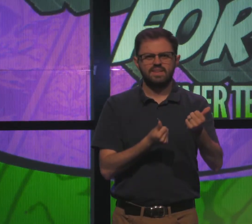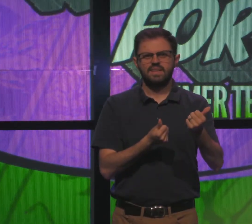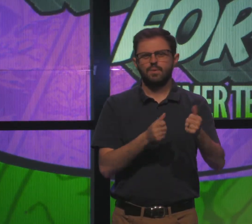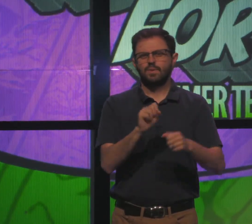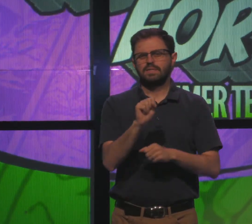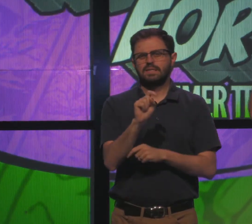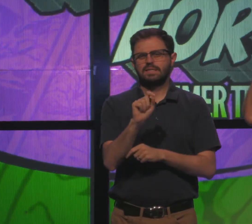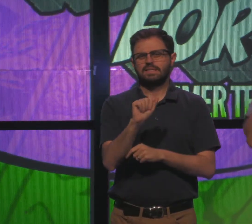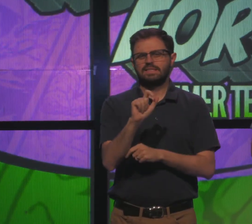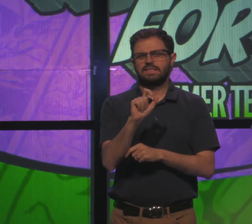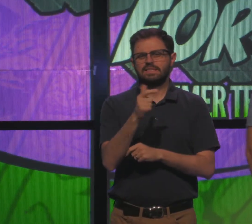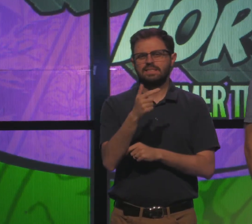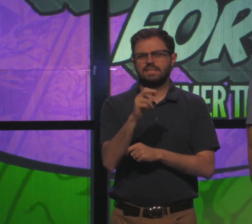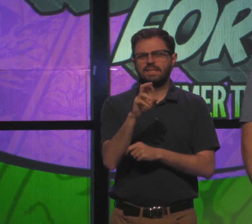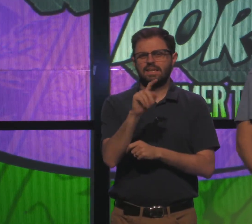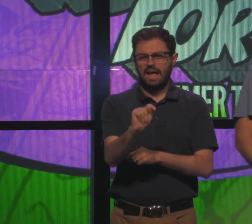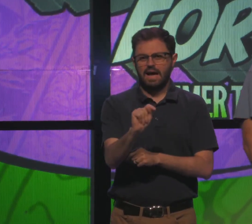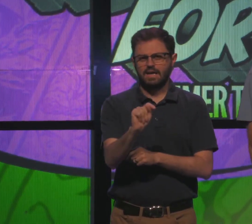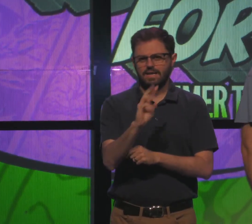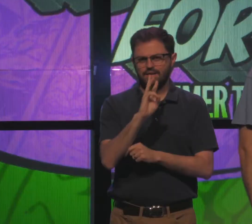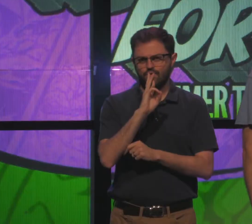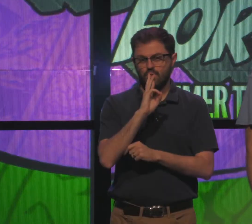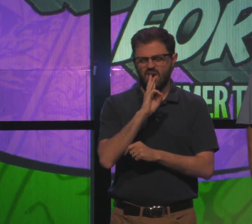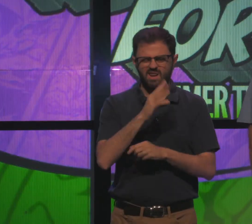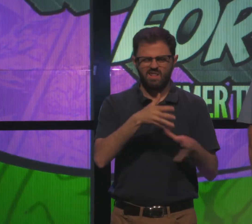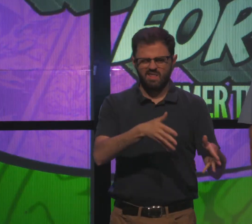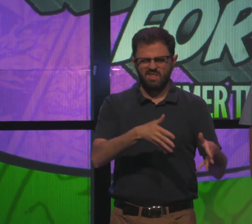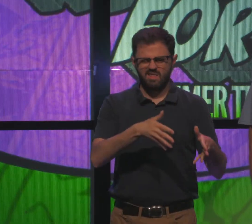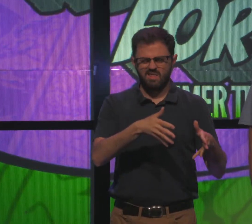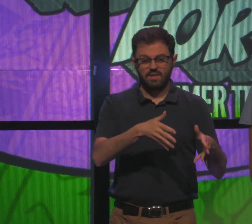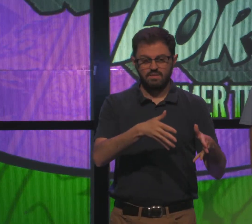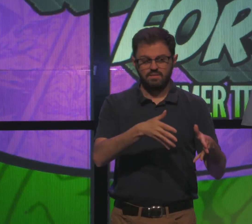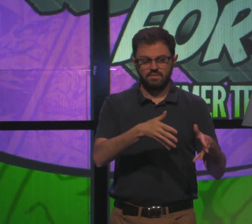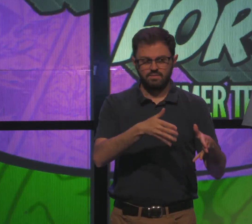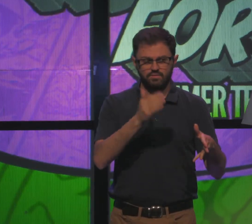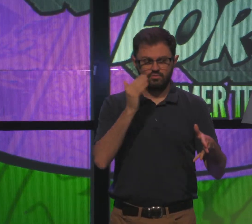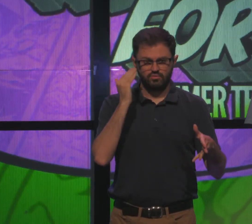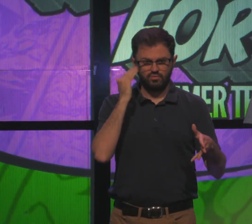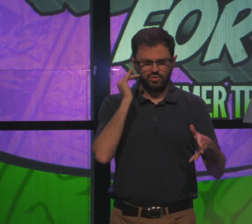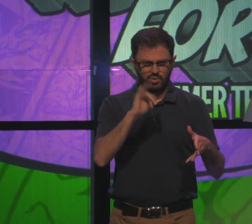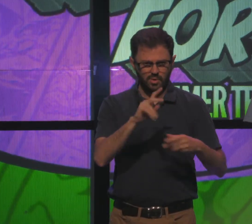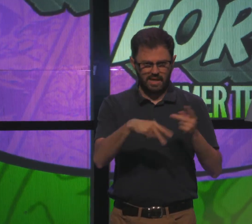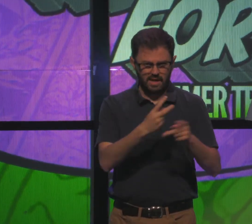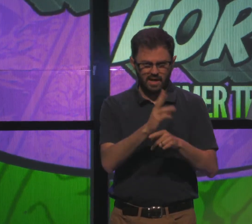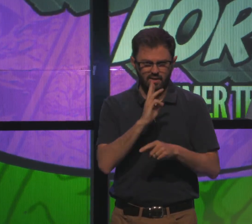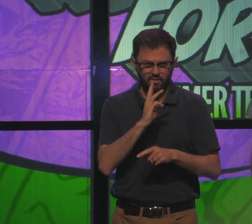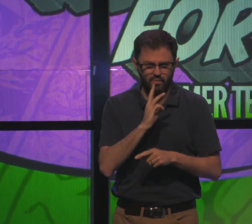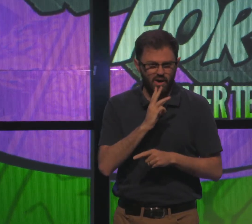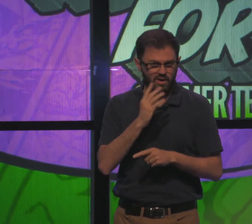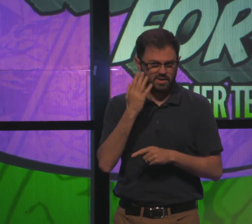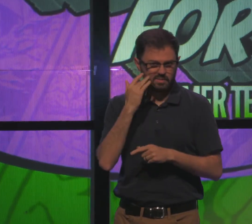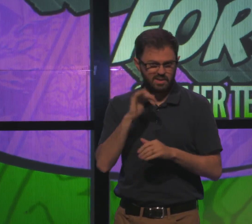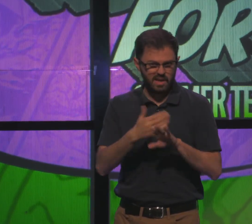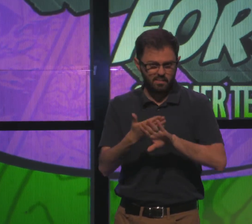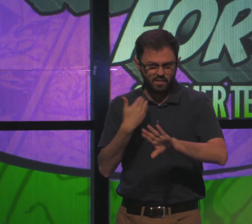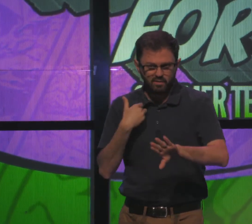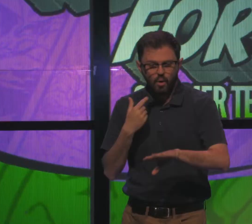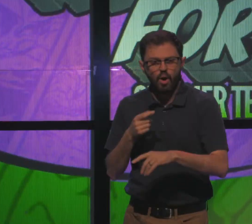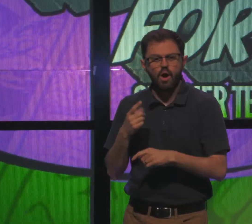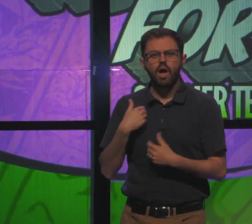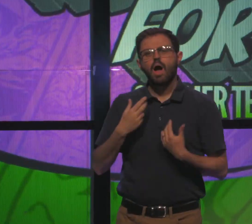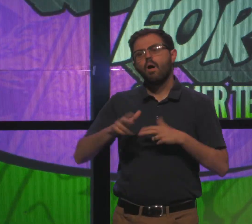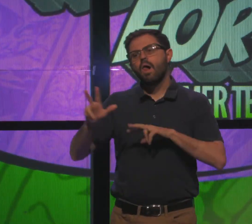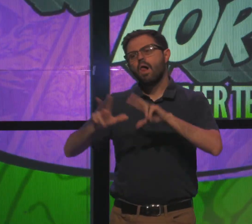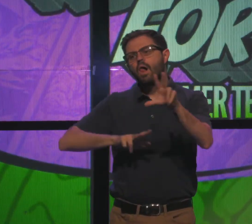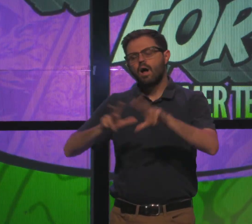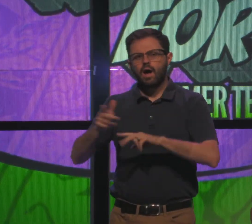stagnant, still water. Y'all ever been around a body of water like that before? Some of you nature folks, you're like, oh, I did this hike